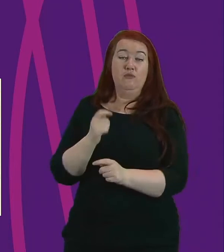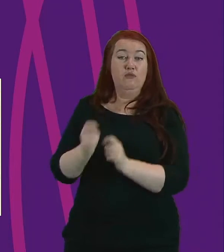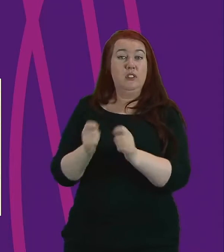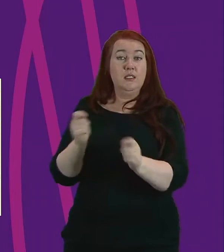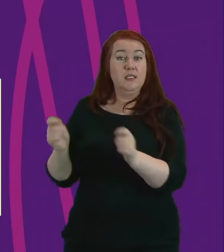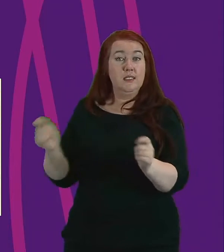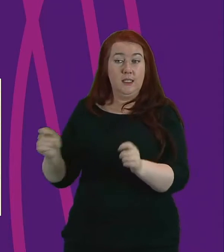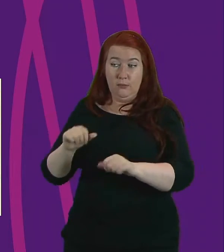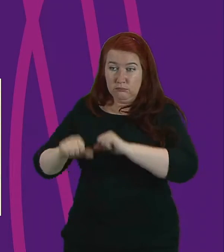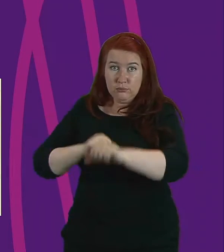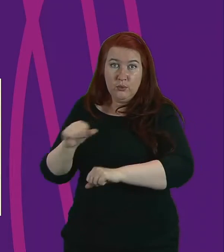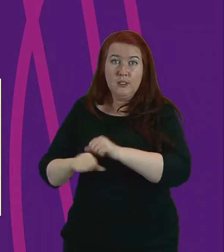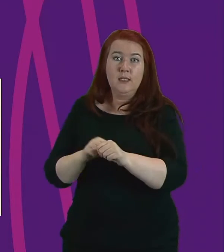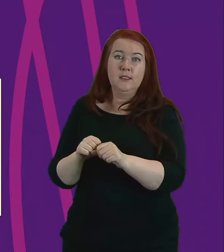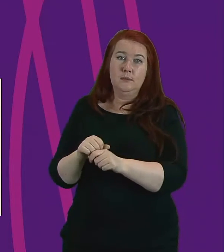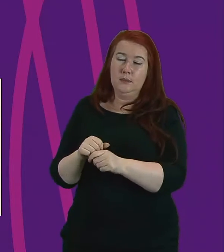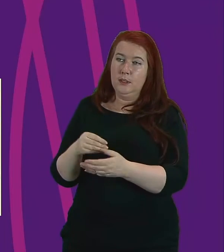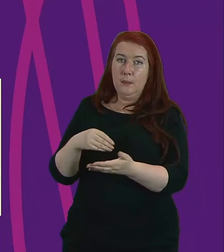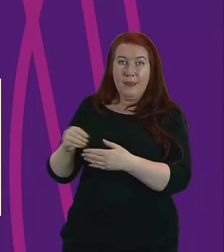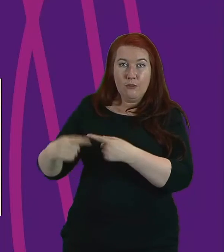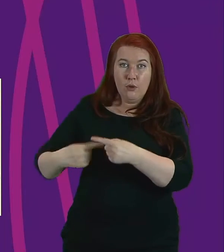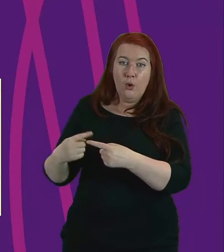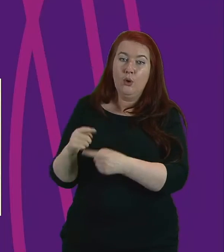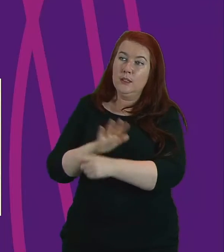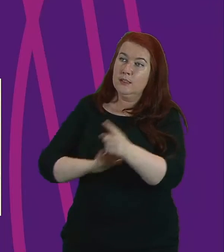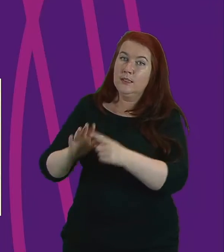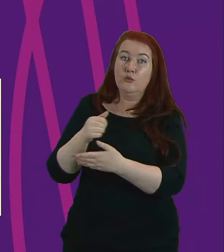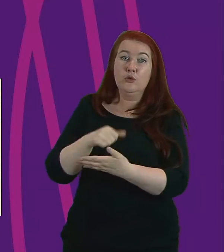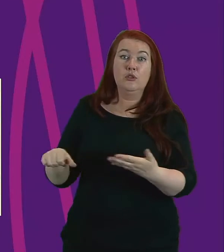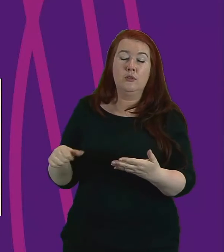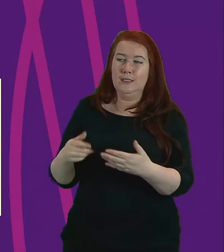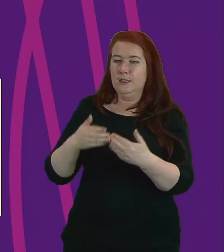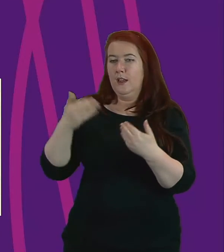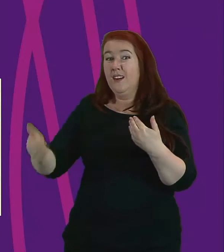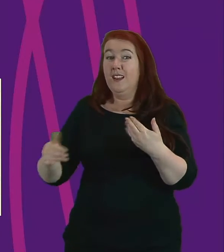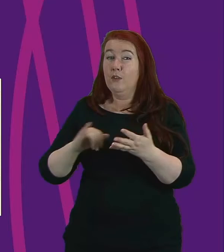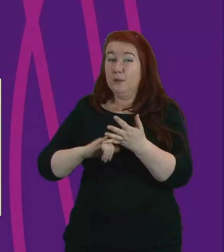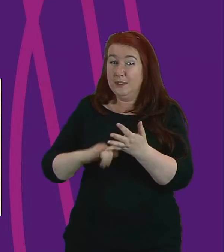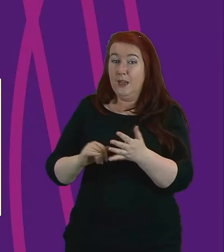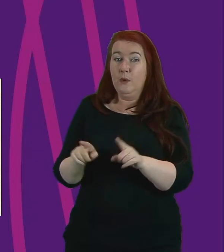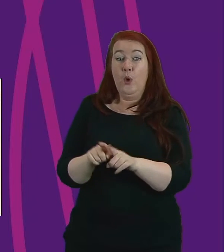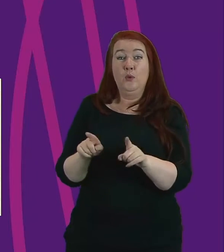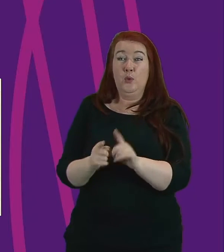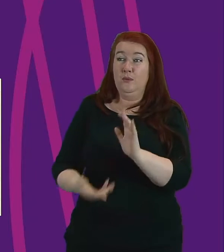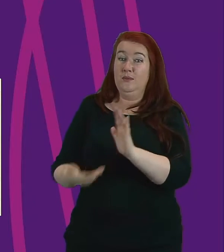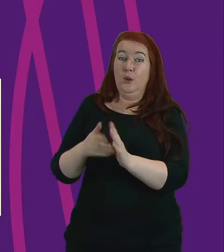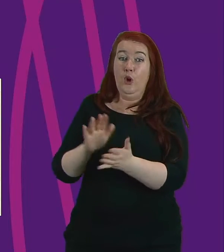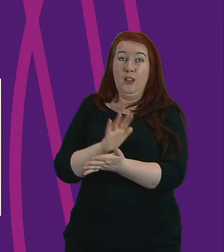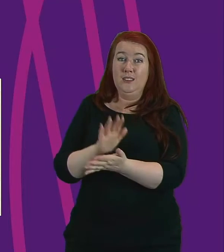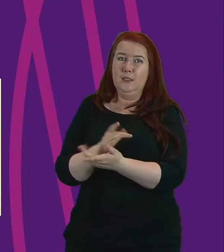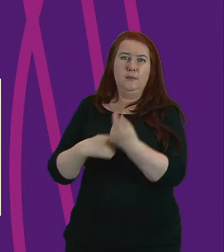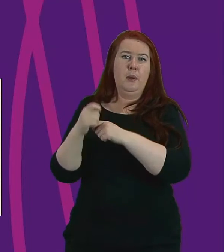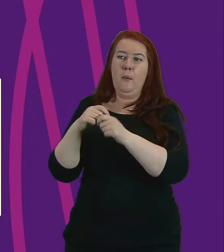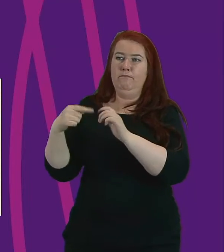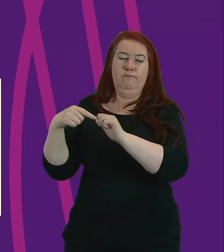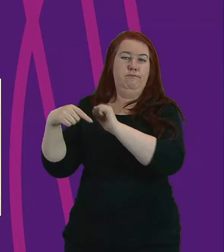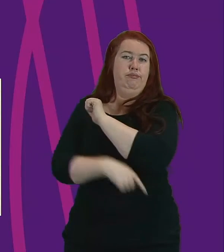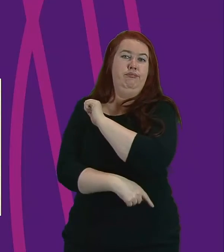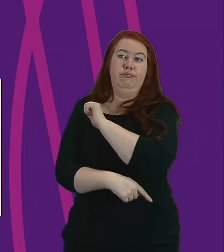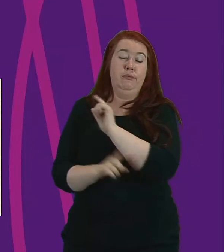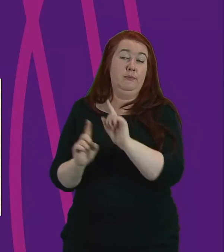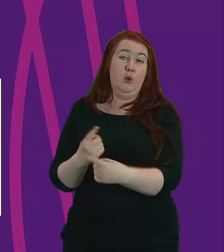process. Payroll, national insurance costs in August and furlough top-up costs from September, plus accrued holidays, will lead to administration.